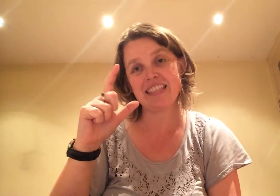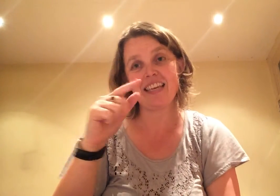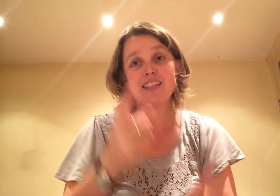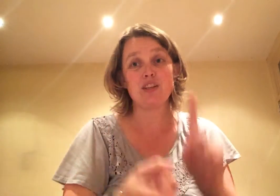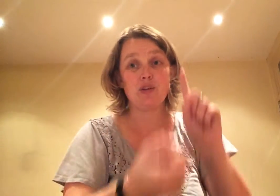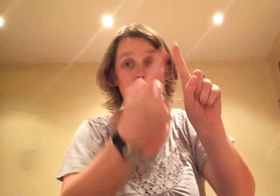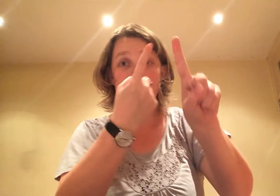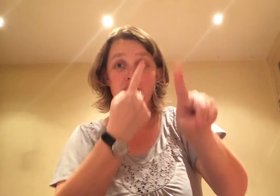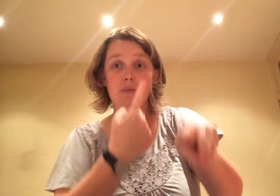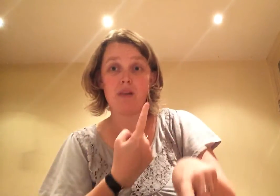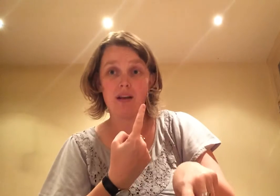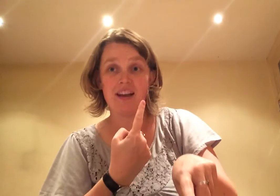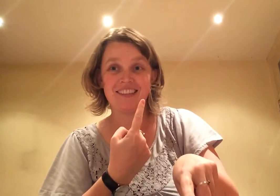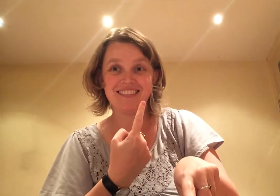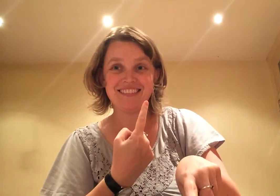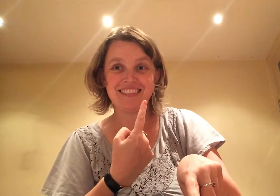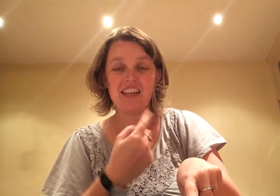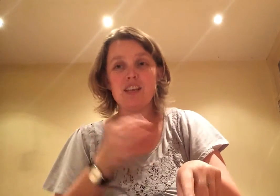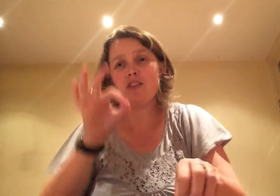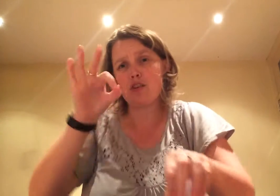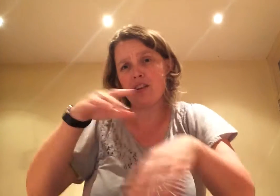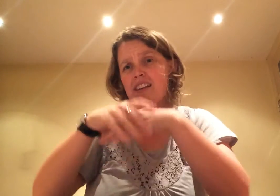Okay, so you have to reply. So you can ask your